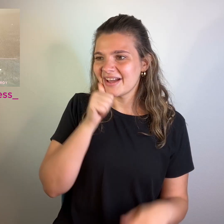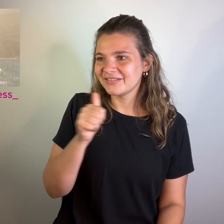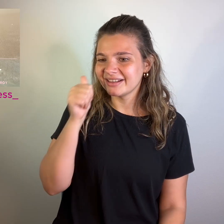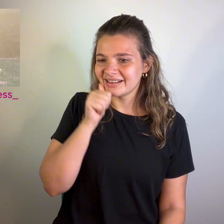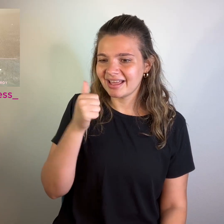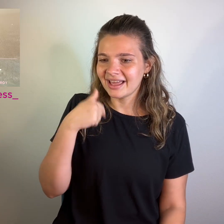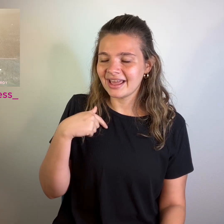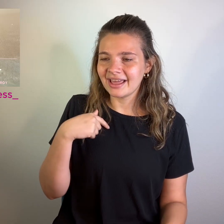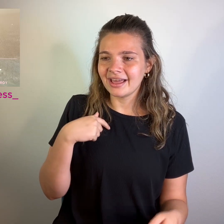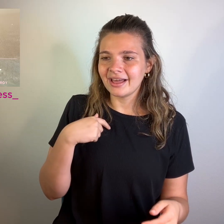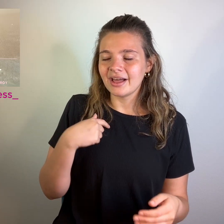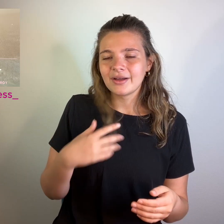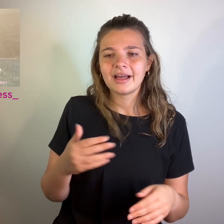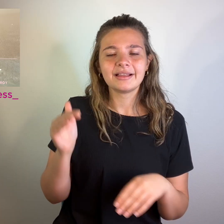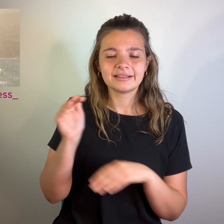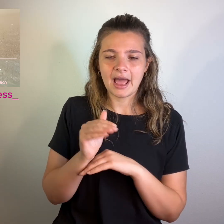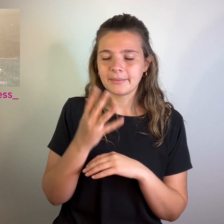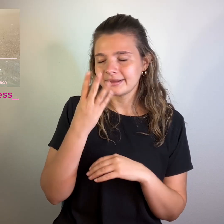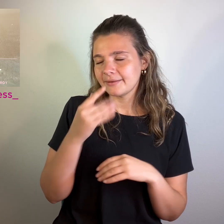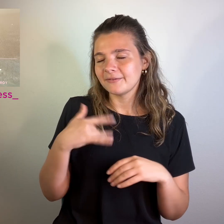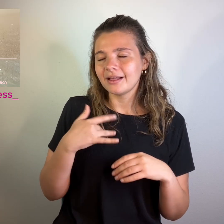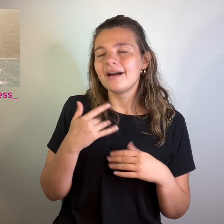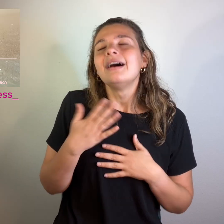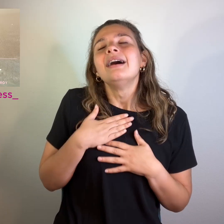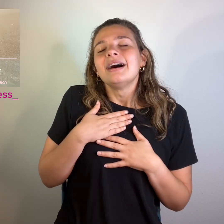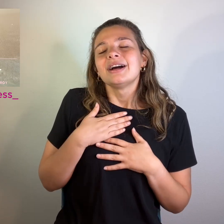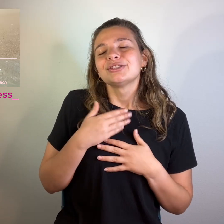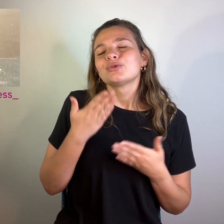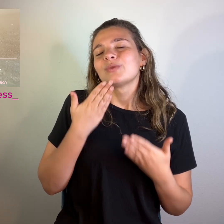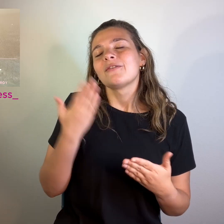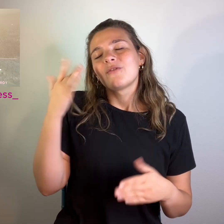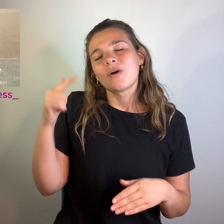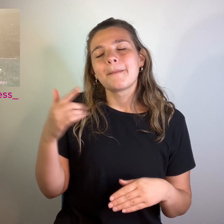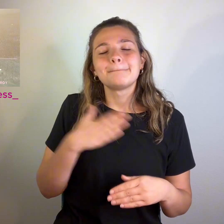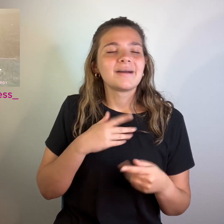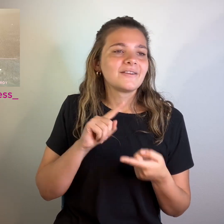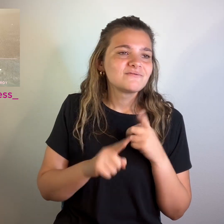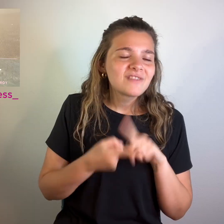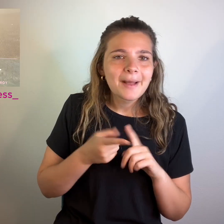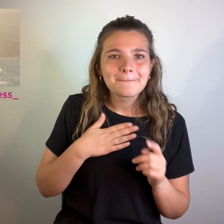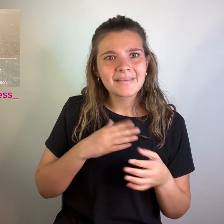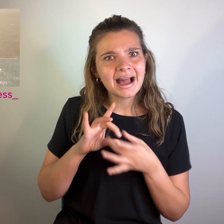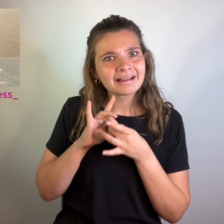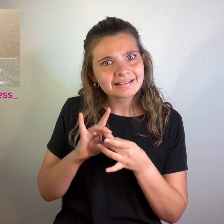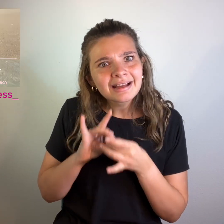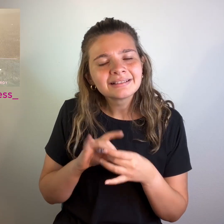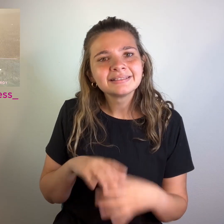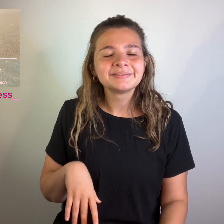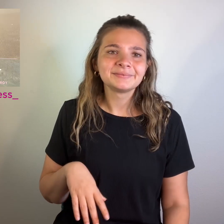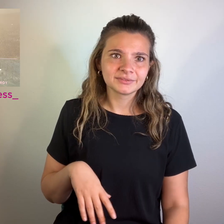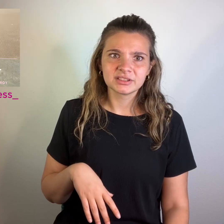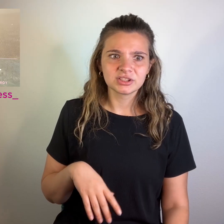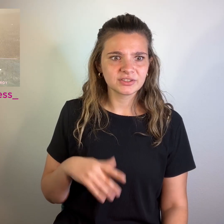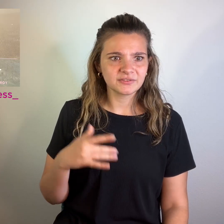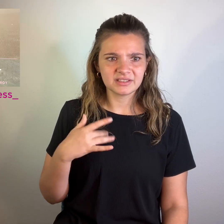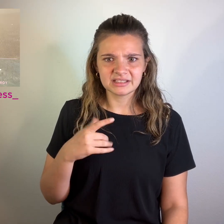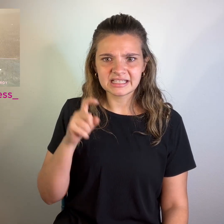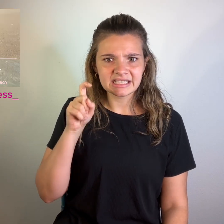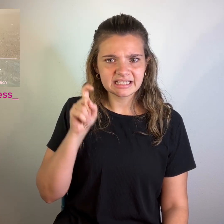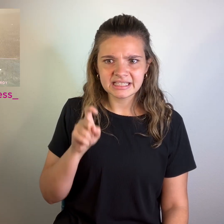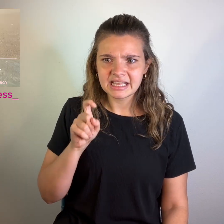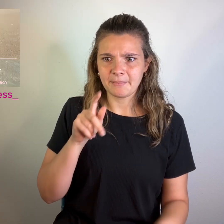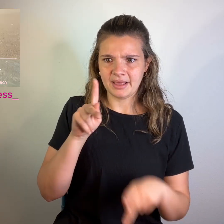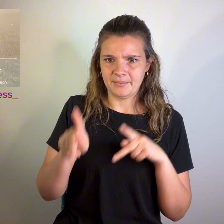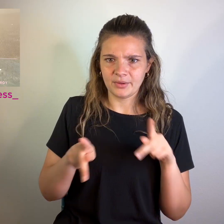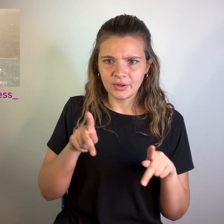friendships, for my connections. And we need people in our lives. It takes a village.